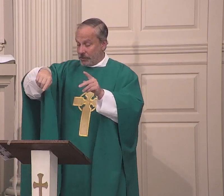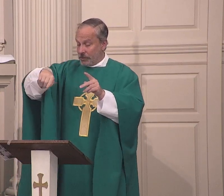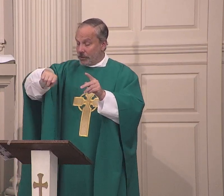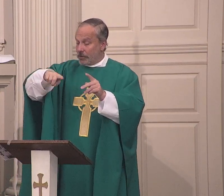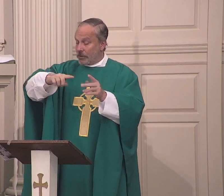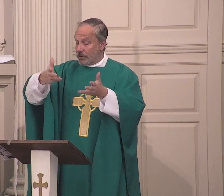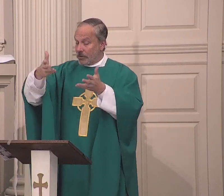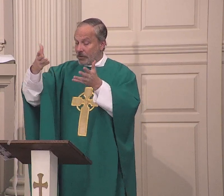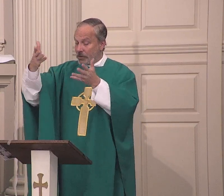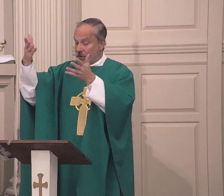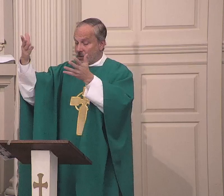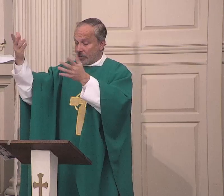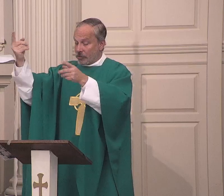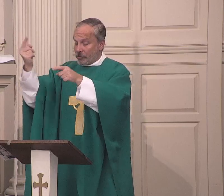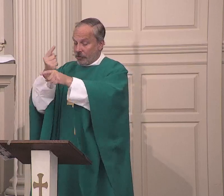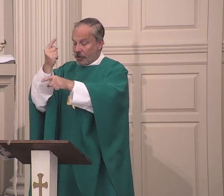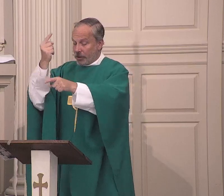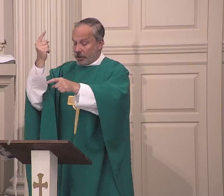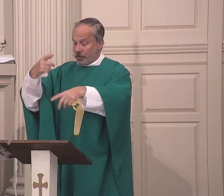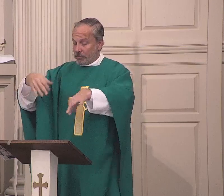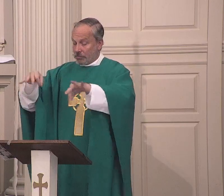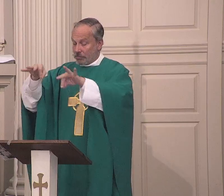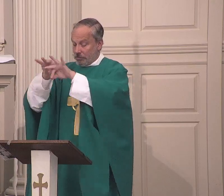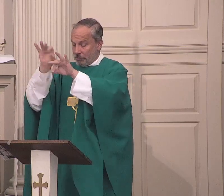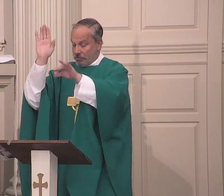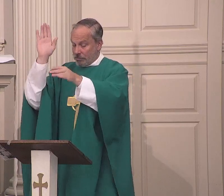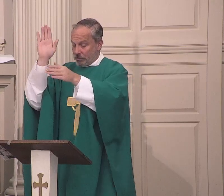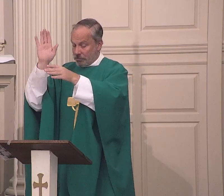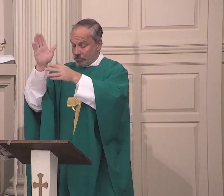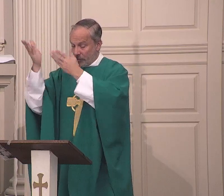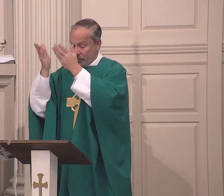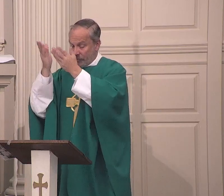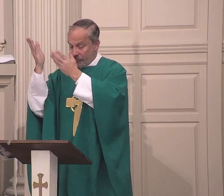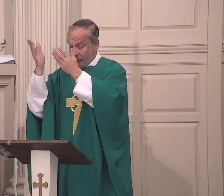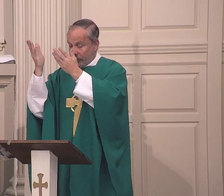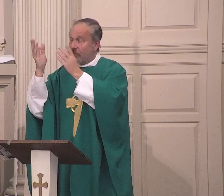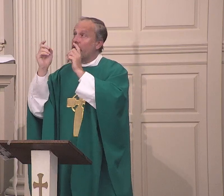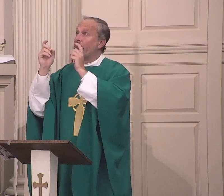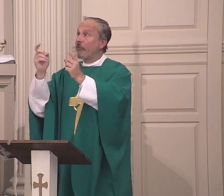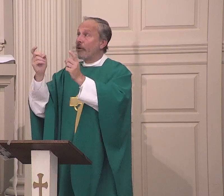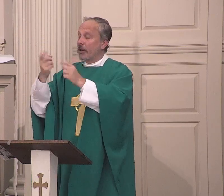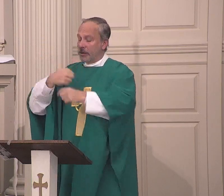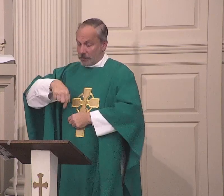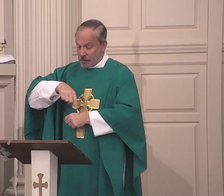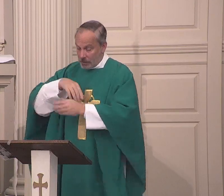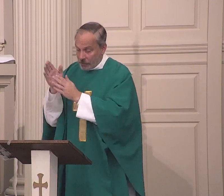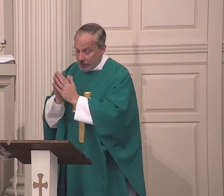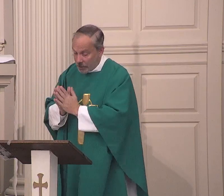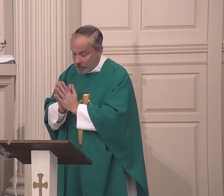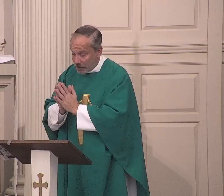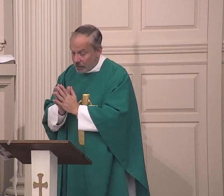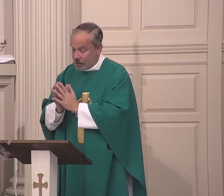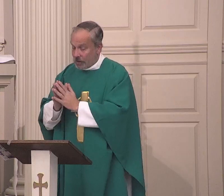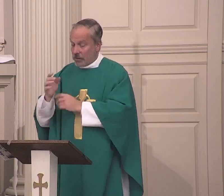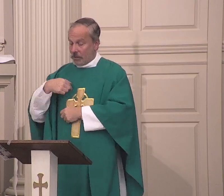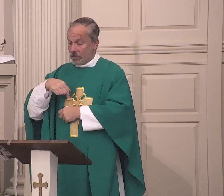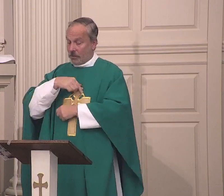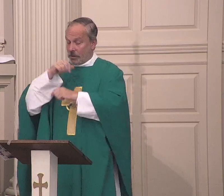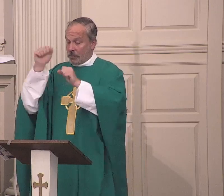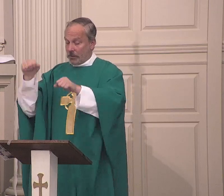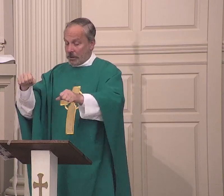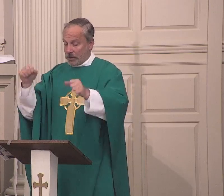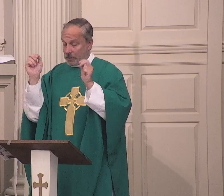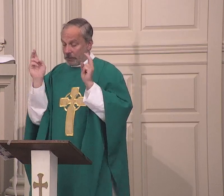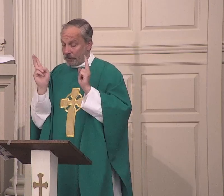Almighty and merciful God, by whose gift your faithful offer you right and praiseworthy service, grant,